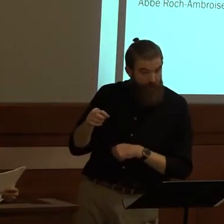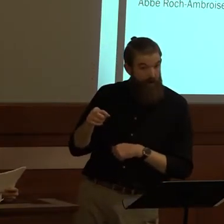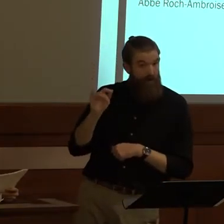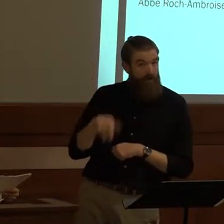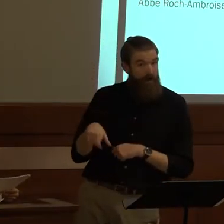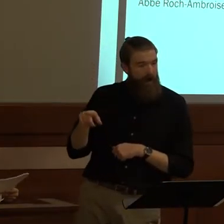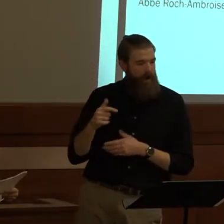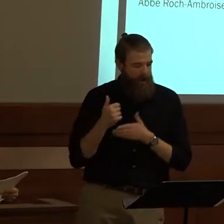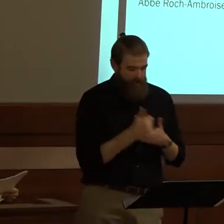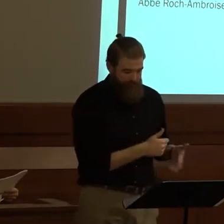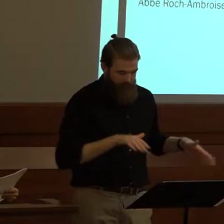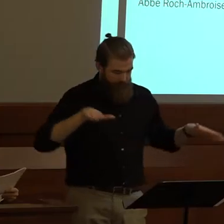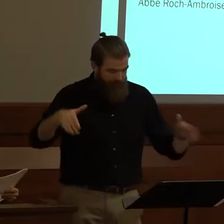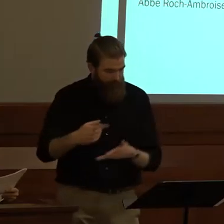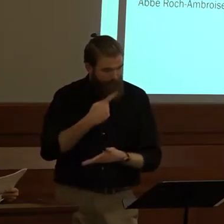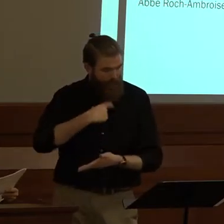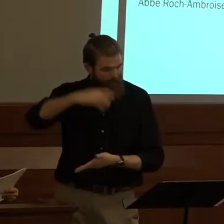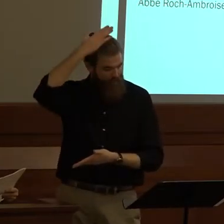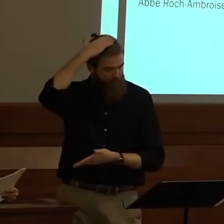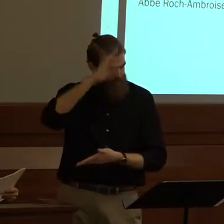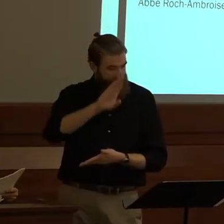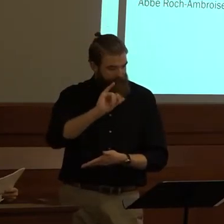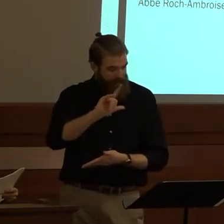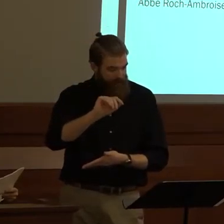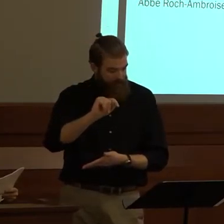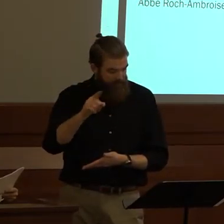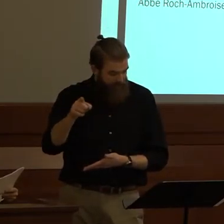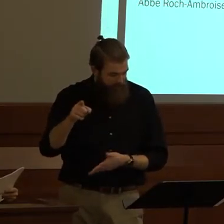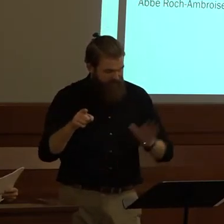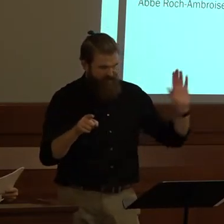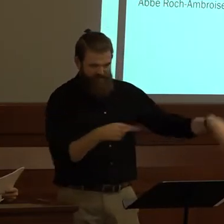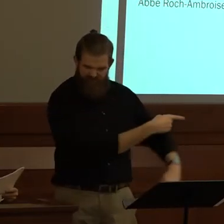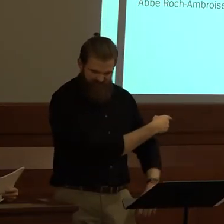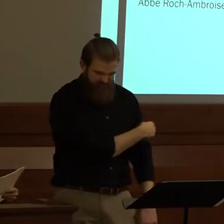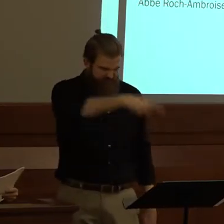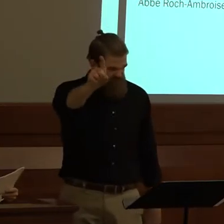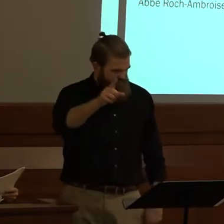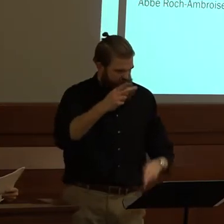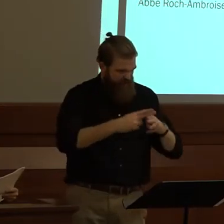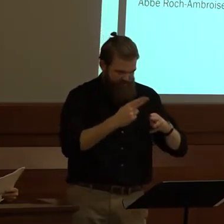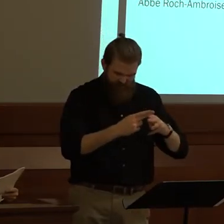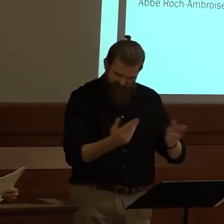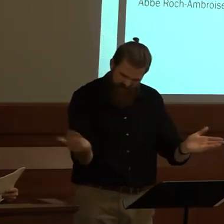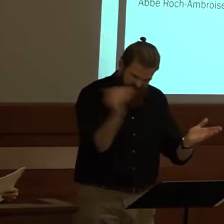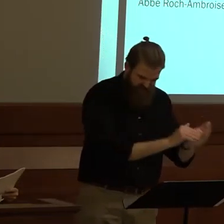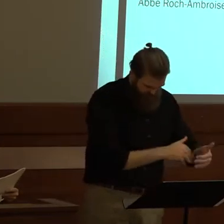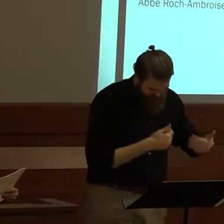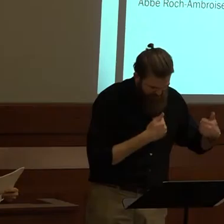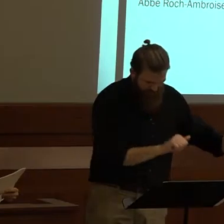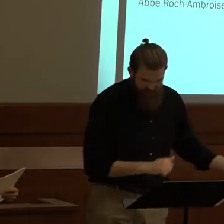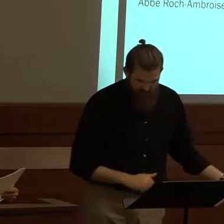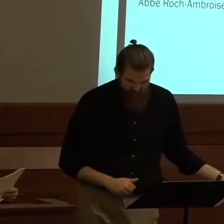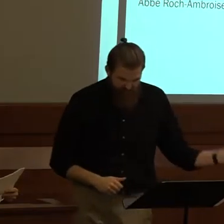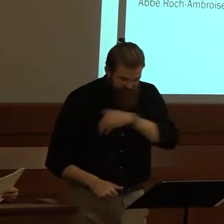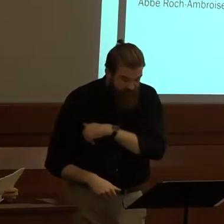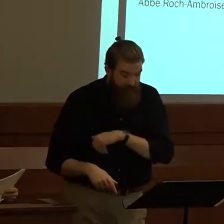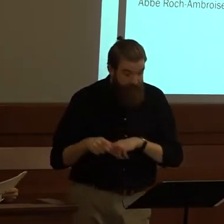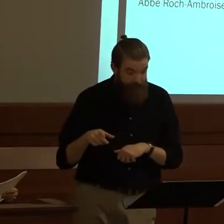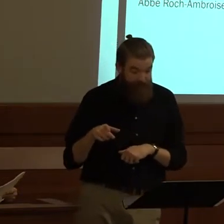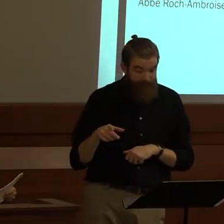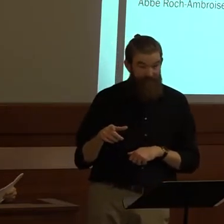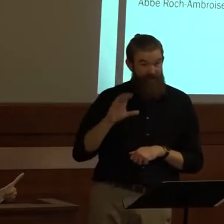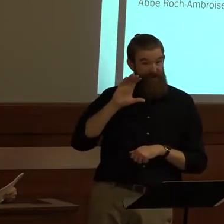case. When this transpired, Billot explained that the case did not depend on the Holy Office, but on the congregation